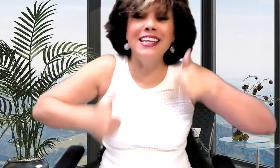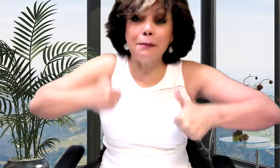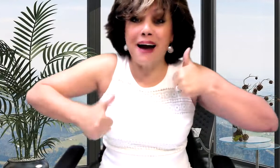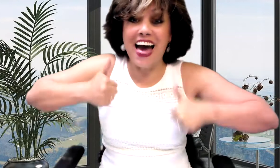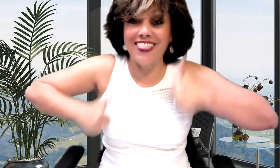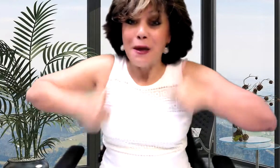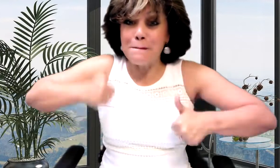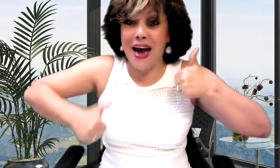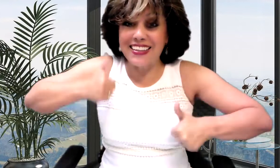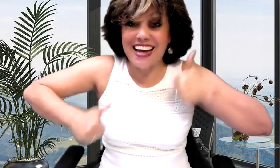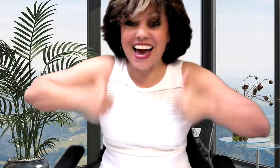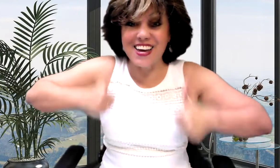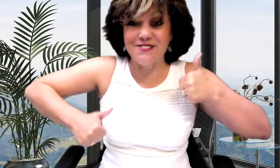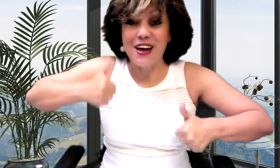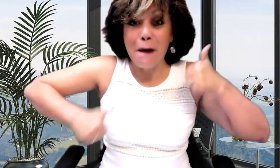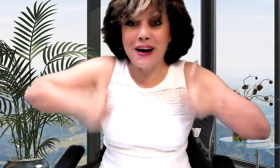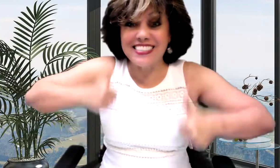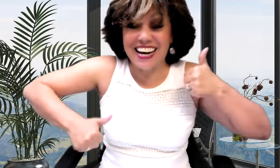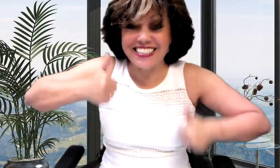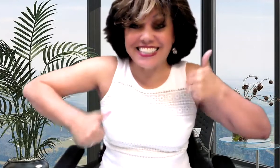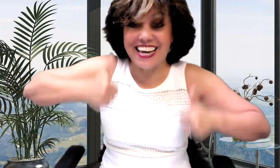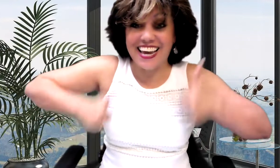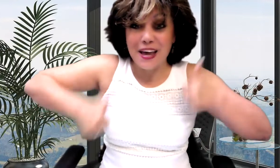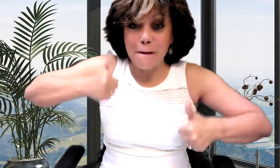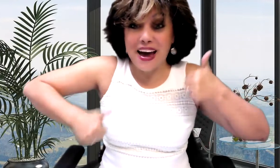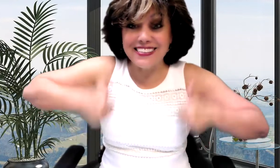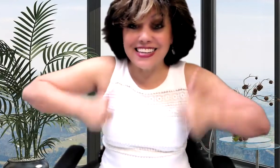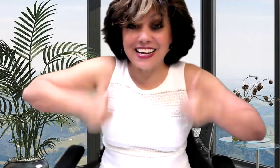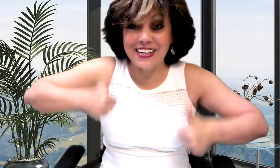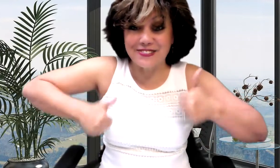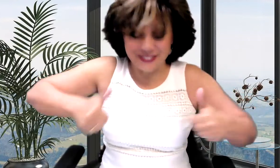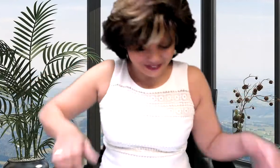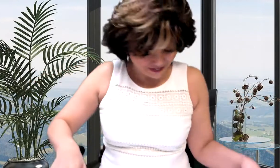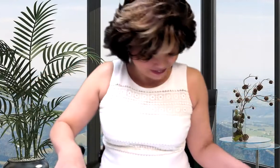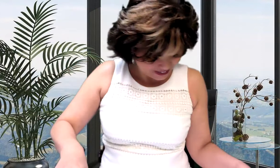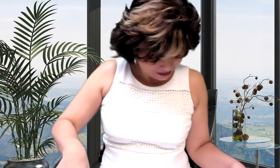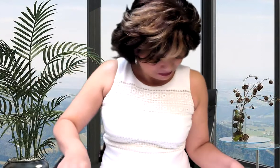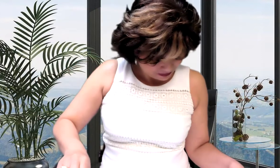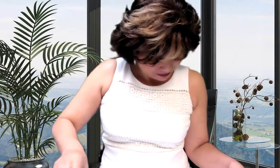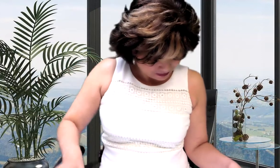need a bath time, bañarse, bath time.